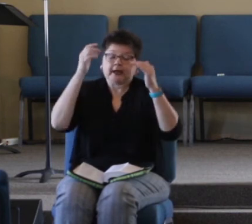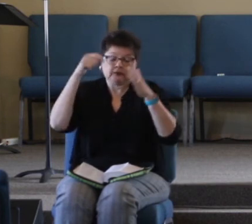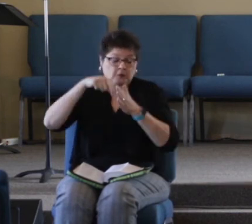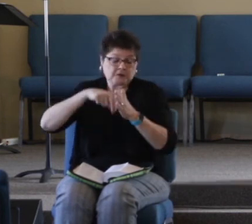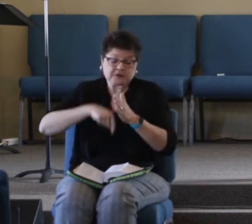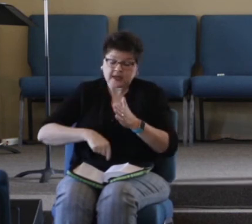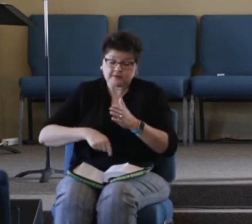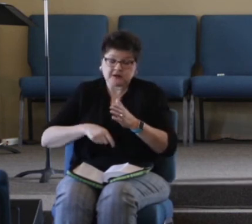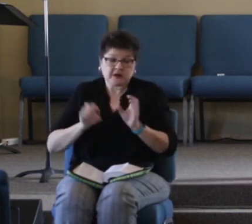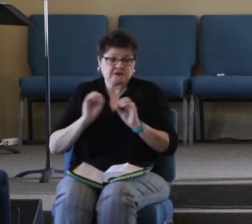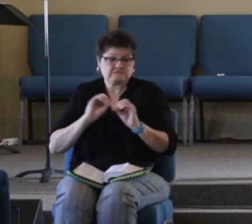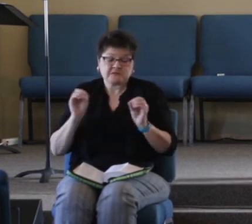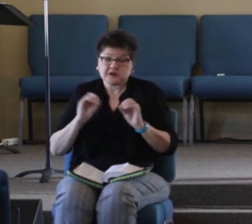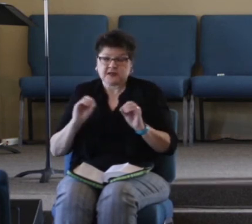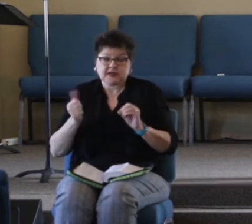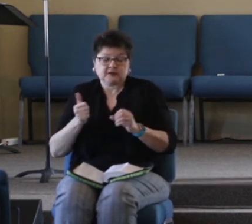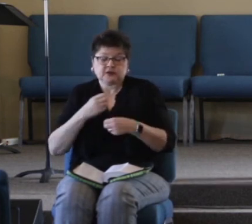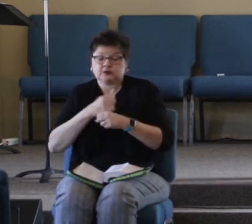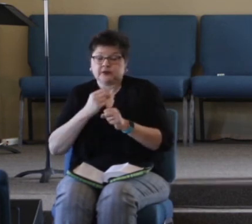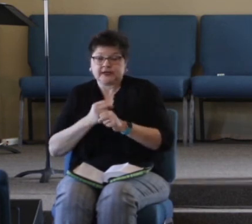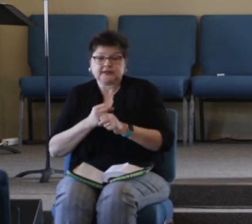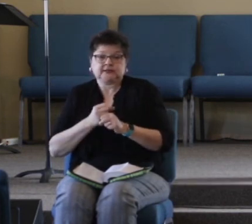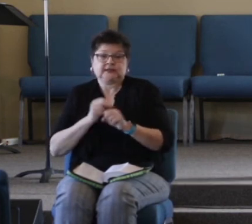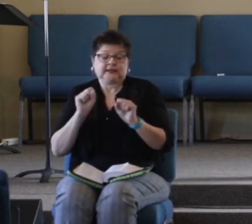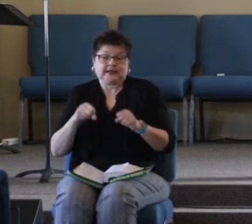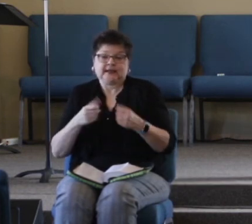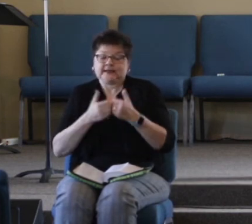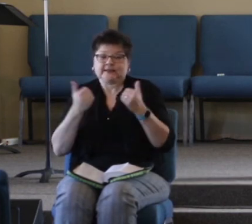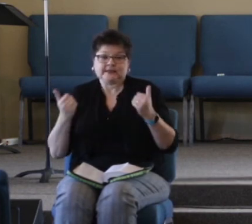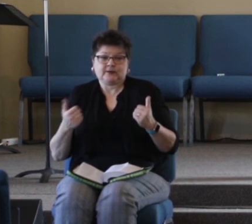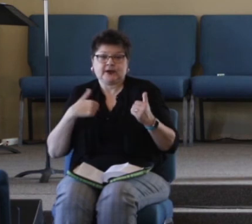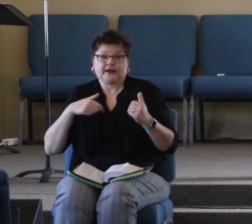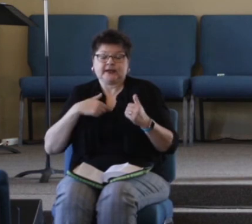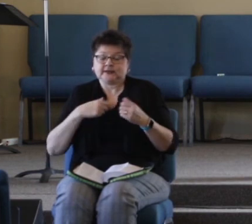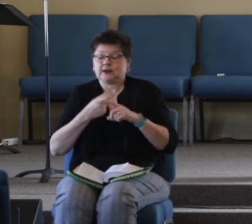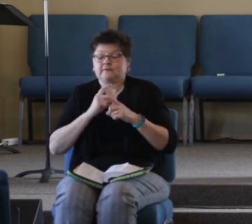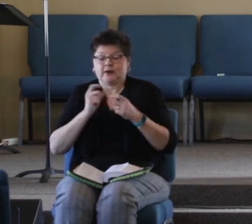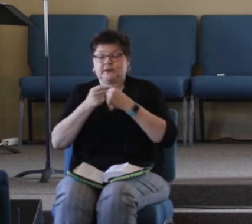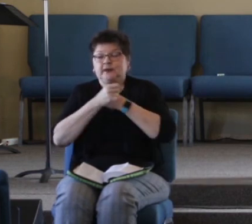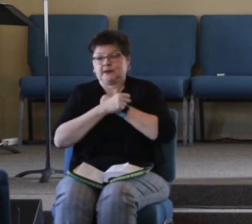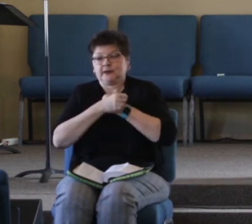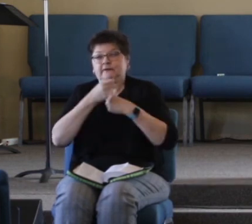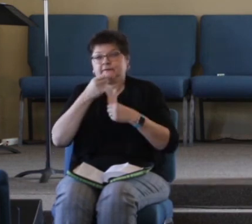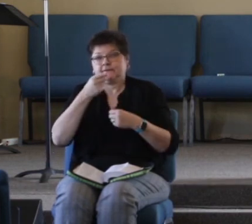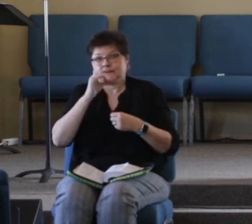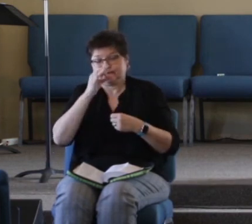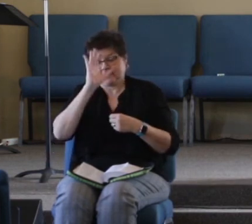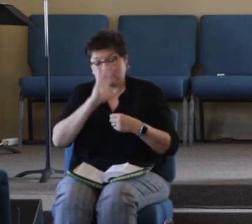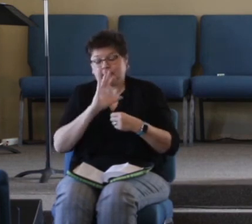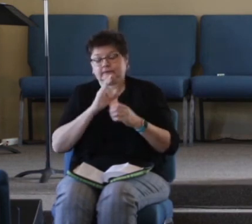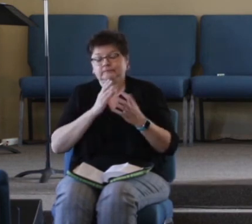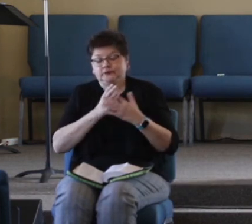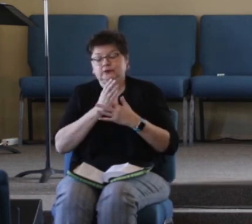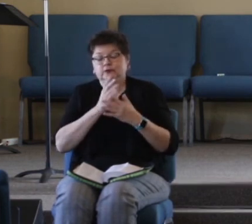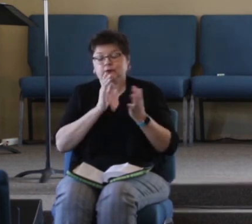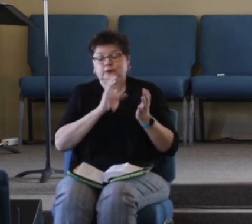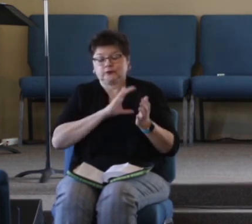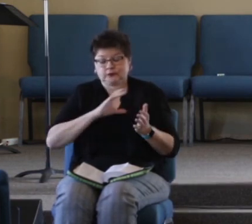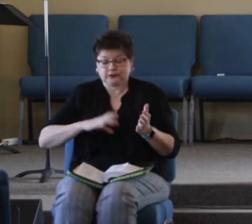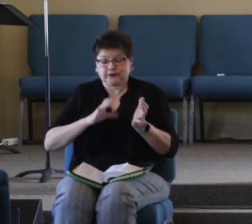nor anything else in all creation will be able to separate us from the love of God in Christ Jesus, our